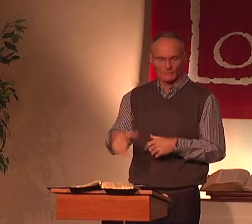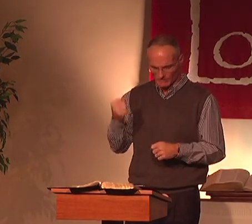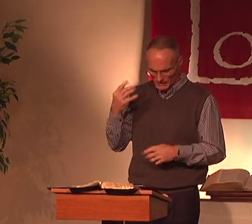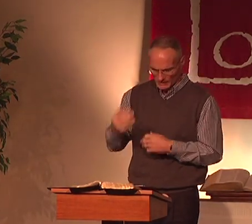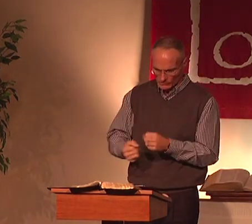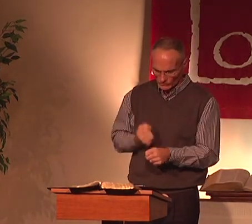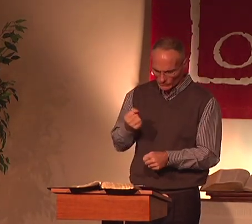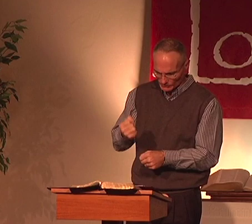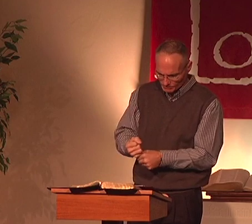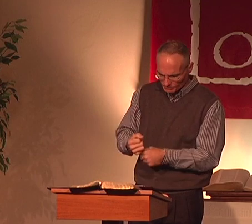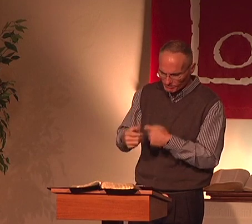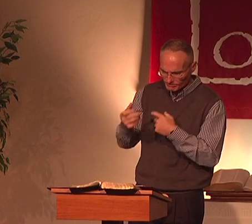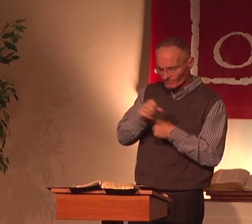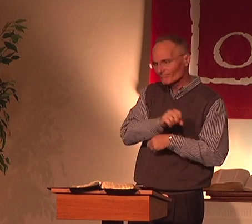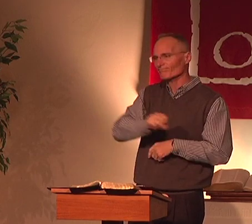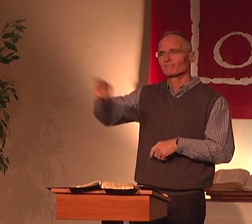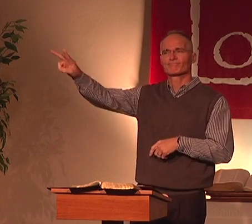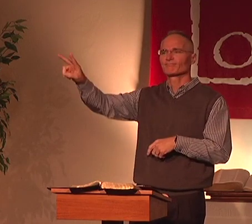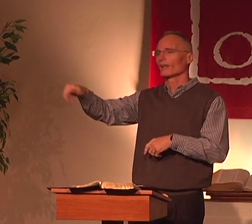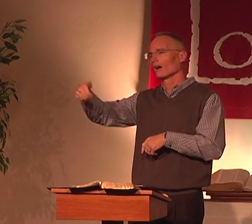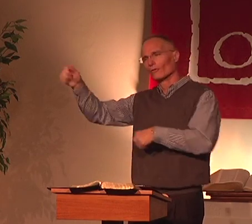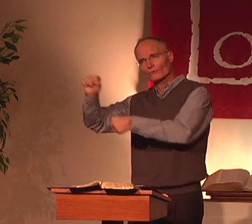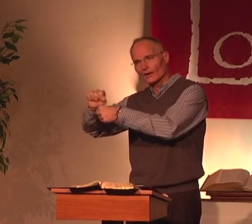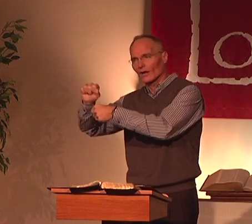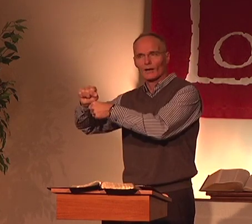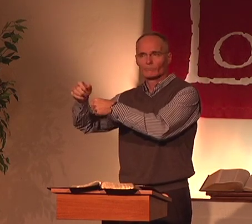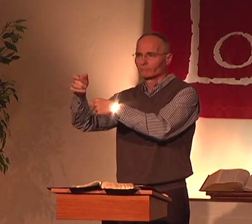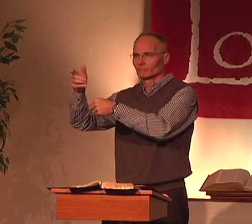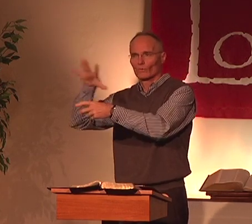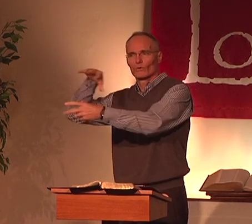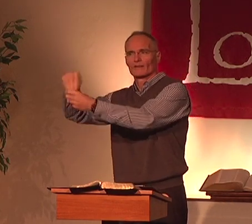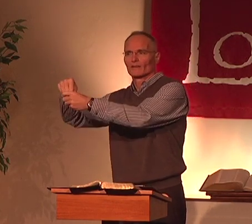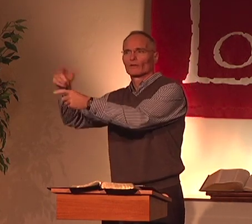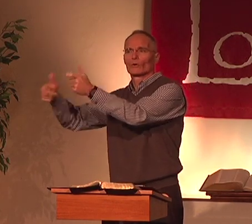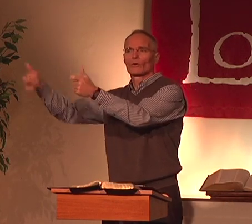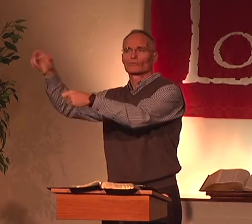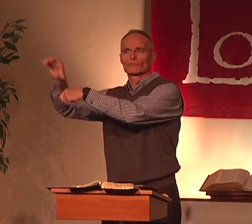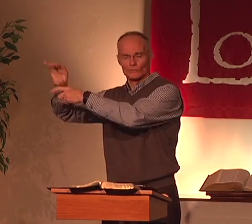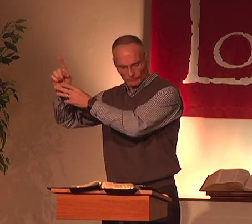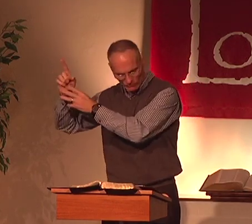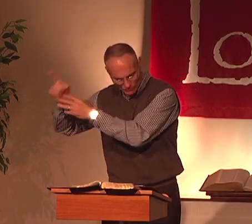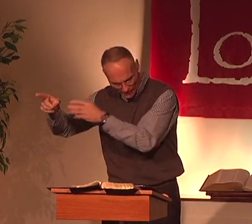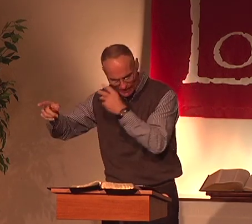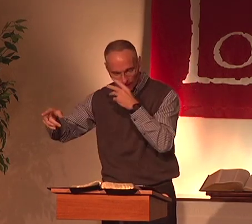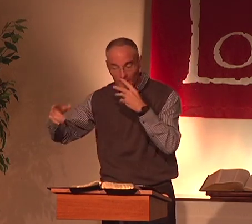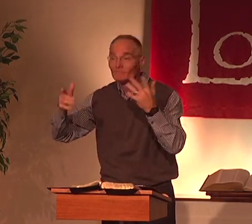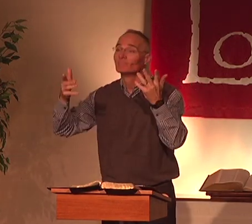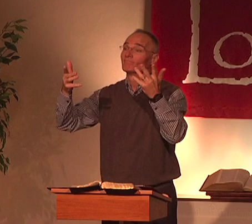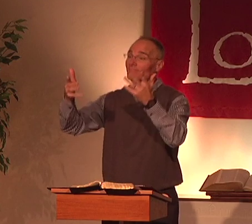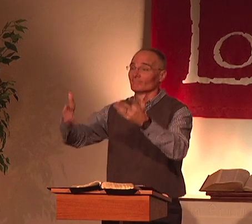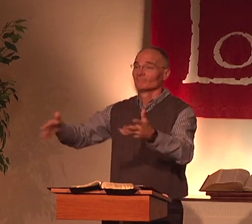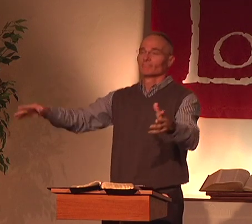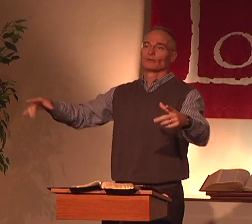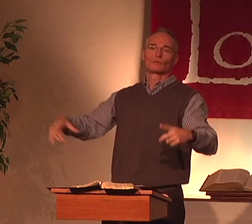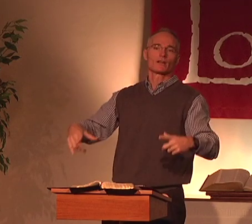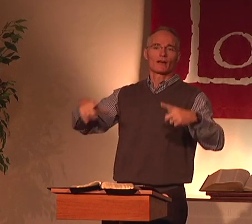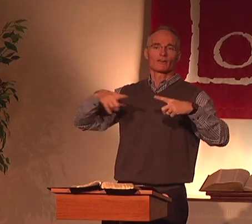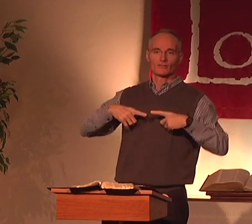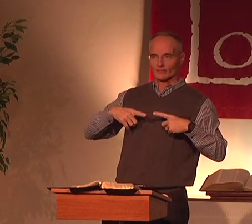Serving As a Pastor For many Years And he Went to Another job Within the Larger church For a while And